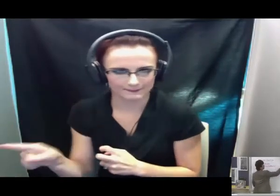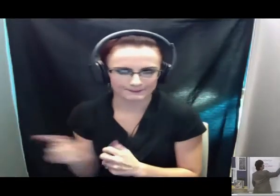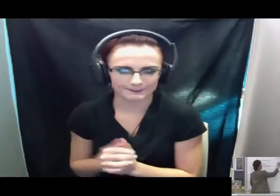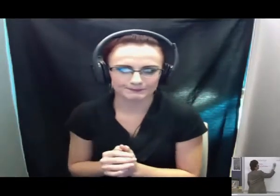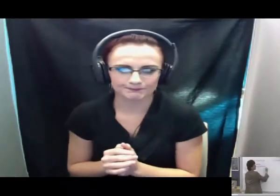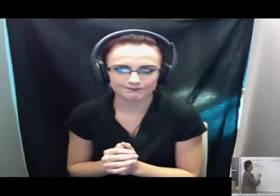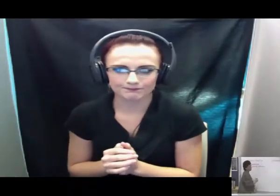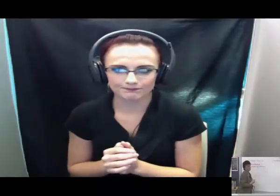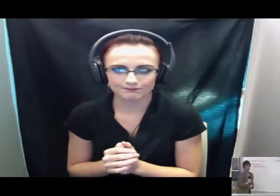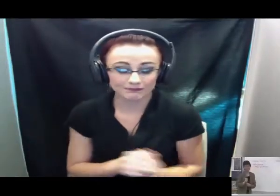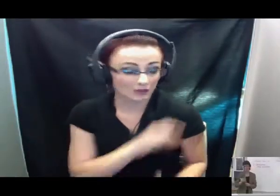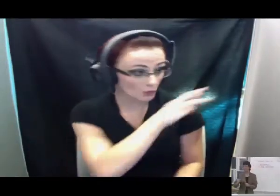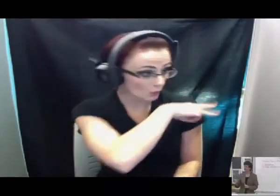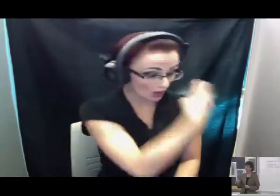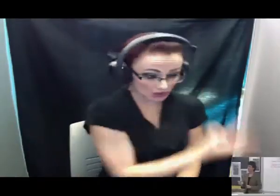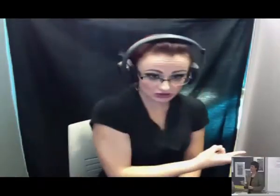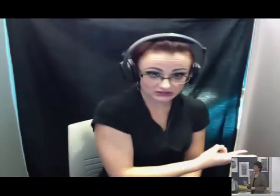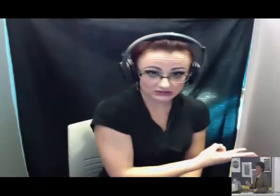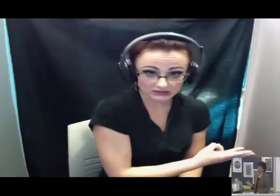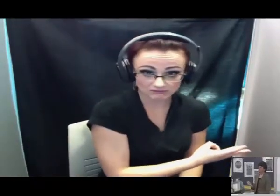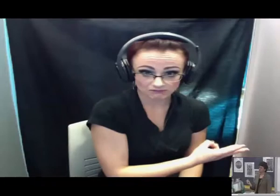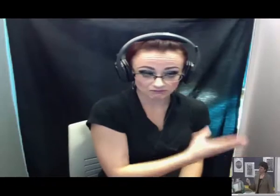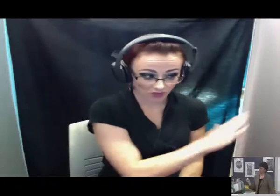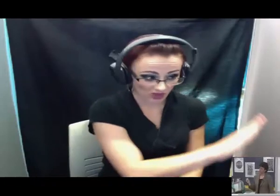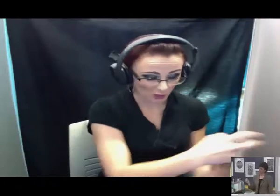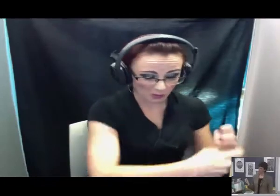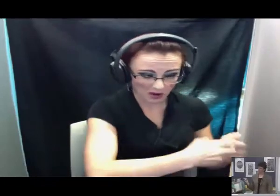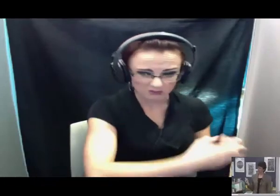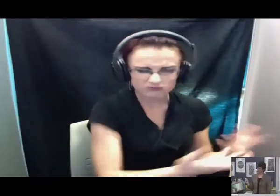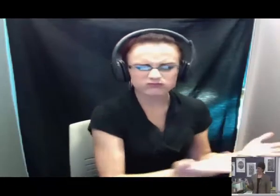All right, what about Washington? Lacey?